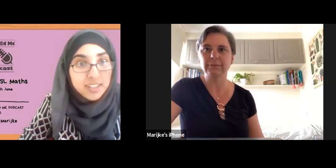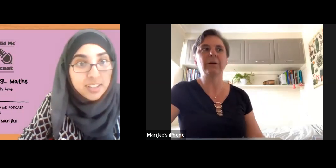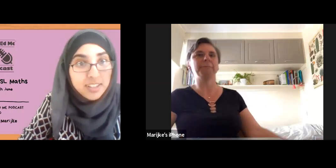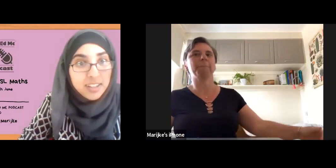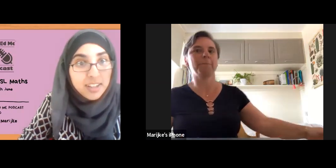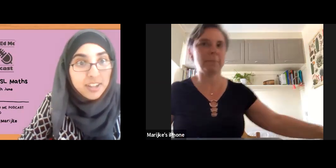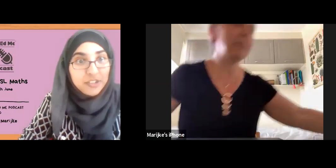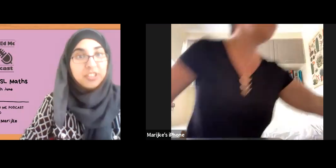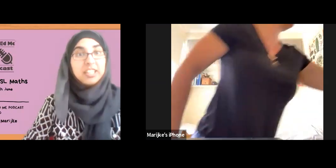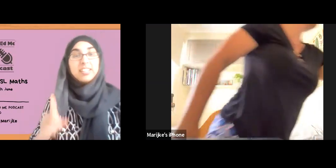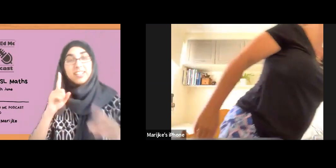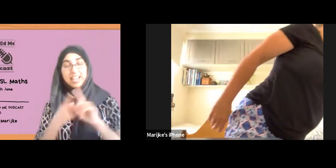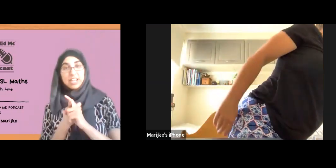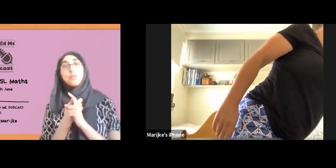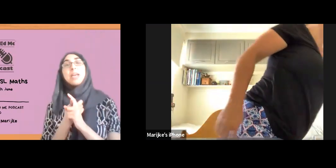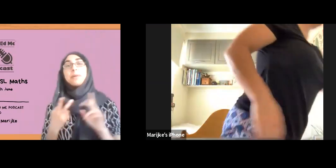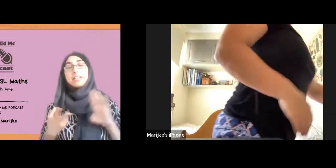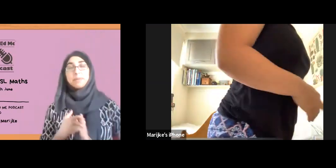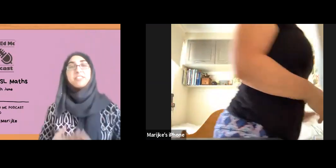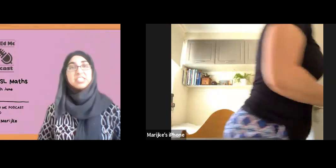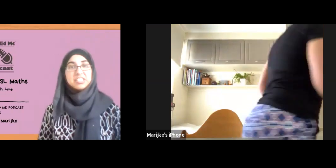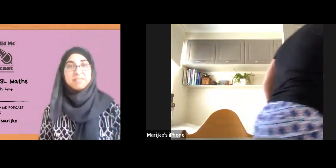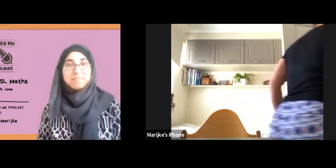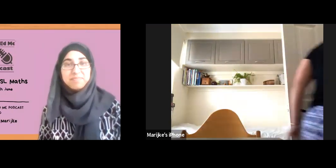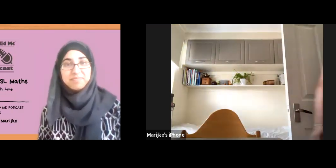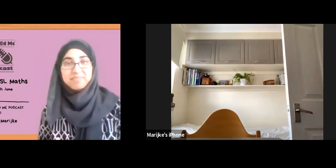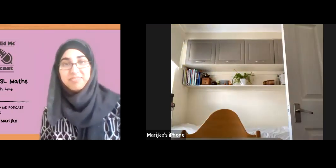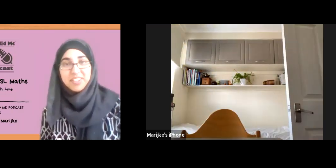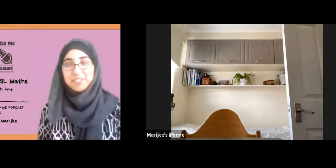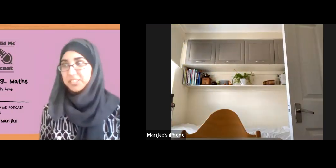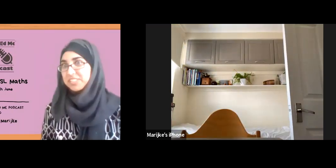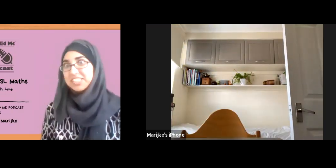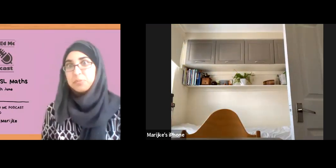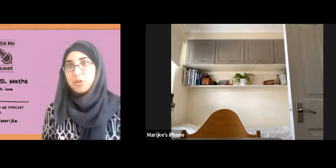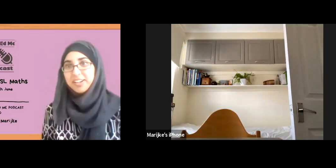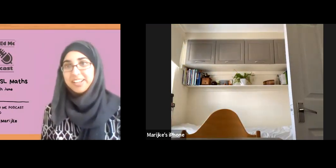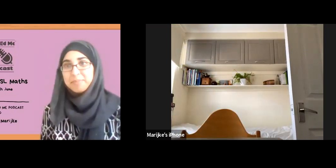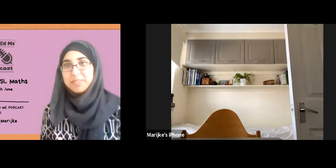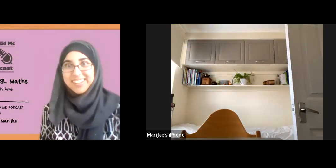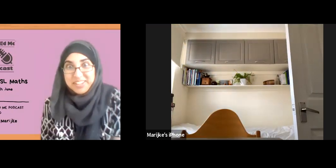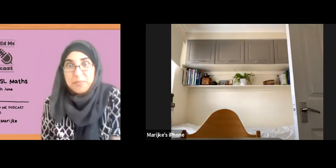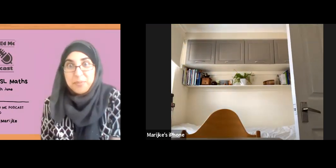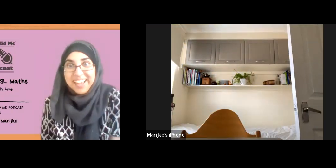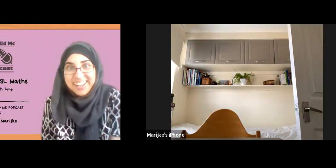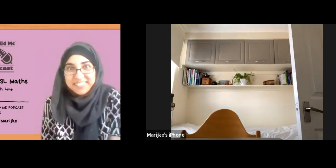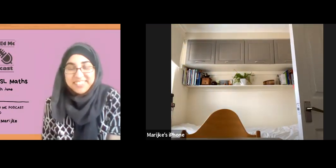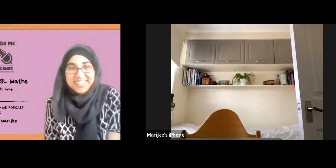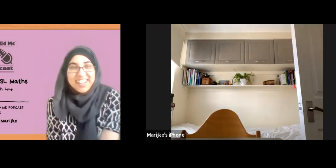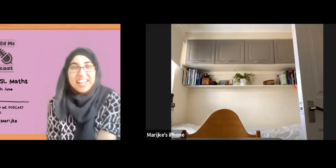Right, let me get some paper. A4 paper and a pair of scissors. So we'll see what we have. Okay.